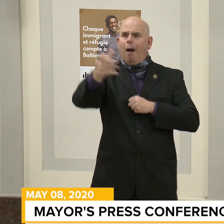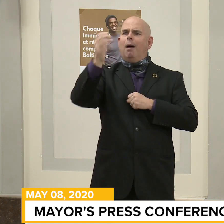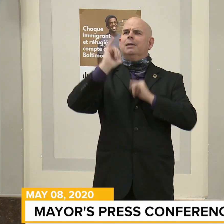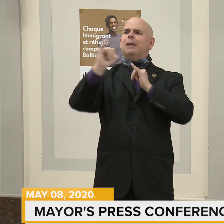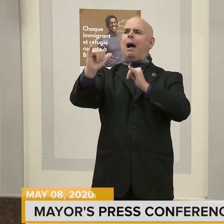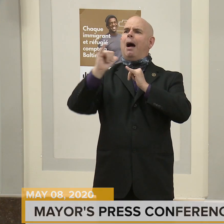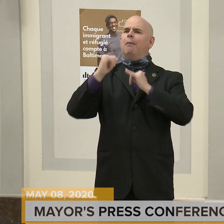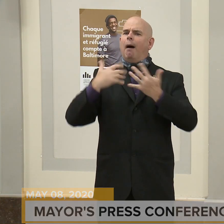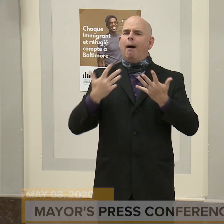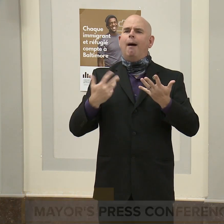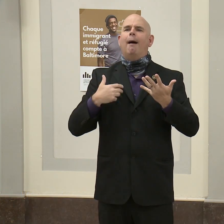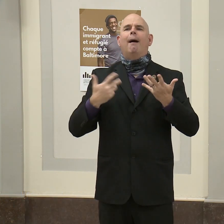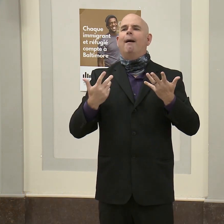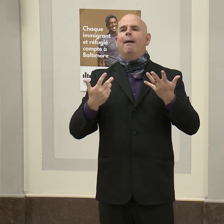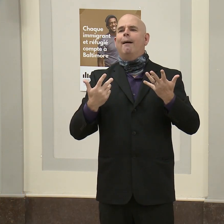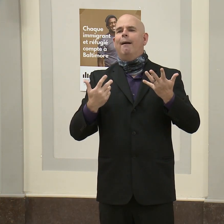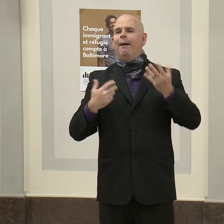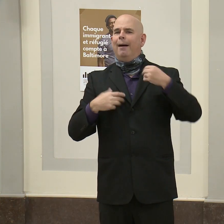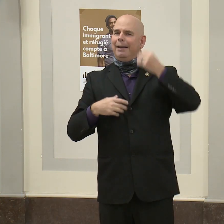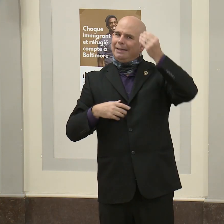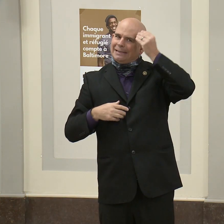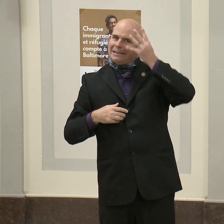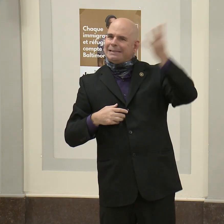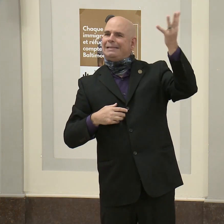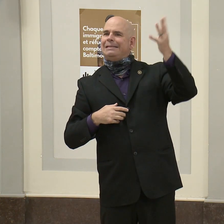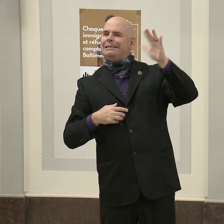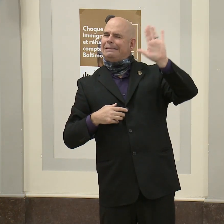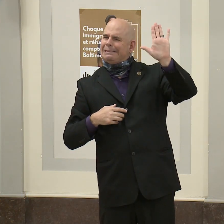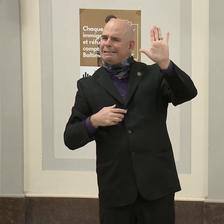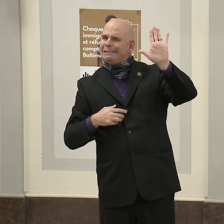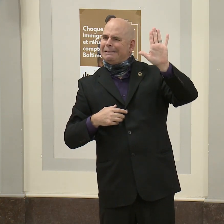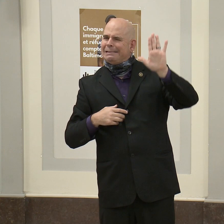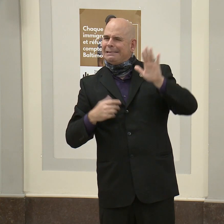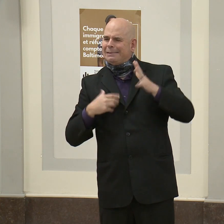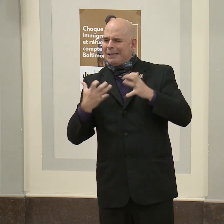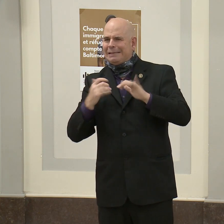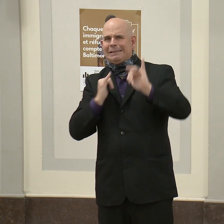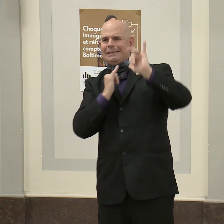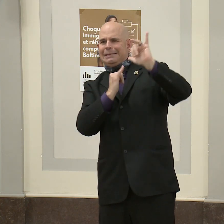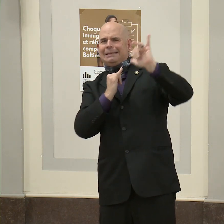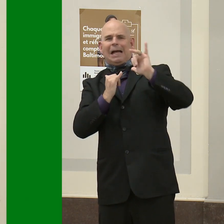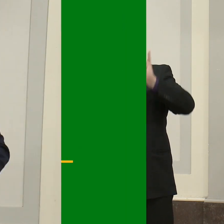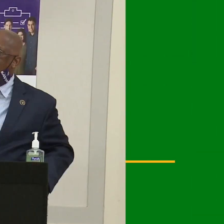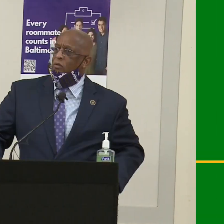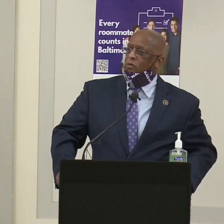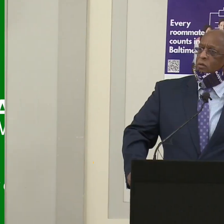when he's talking about reopening, so we all be on the same page. You know, we don't want to be scattered.